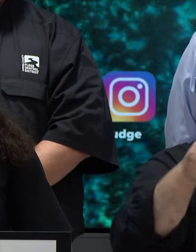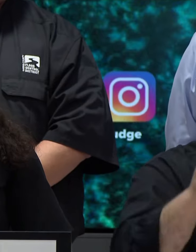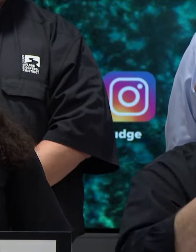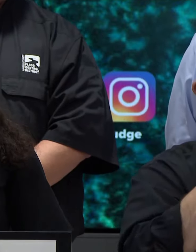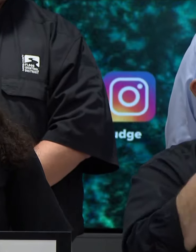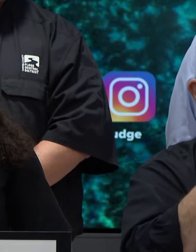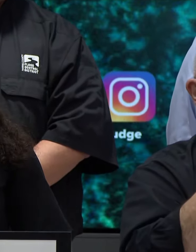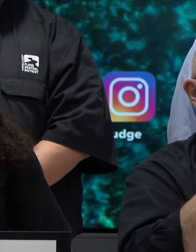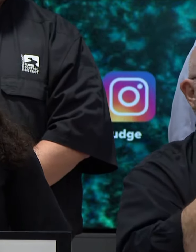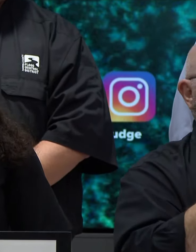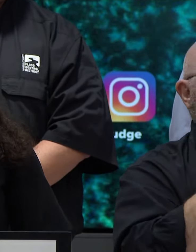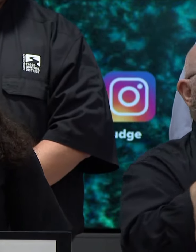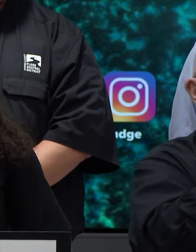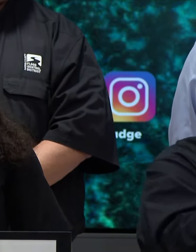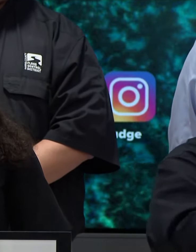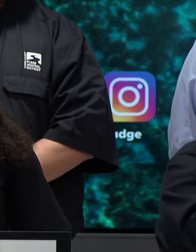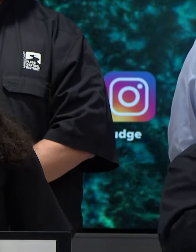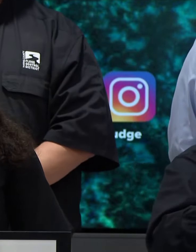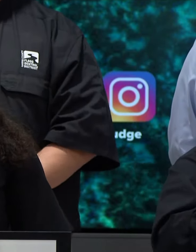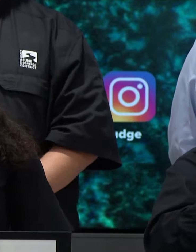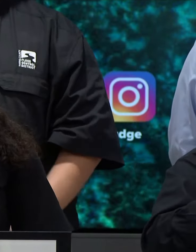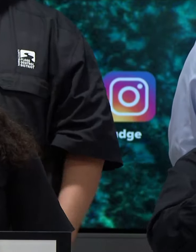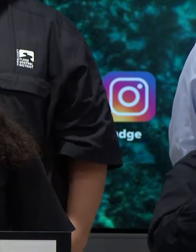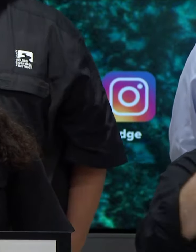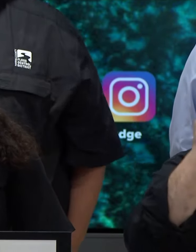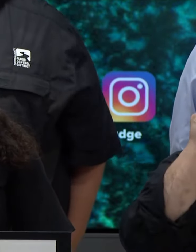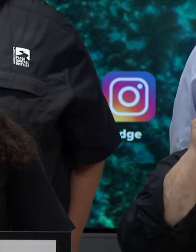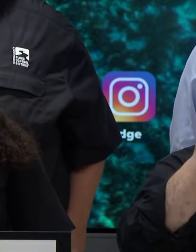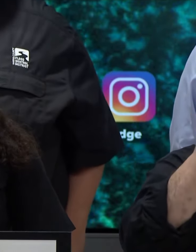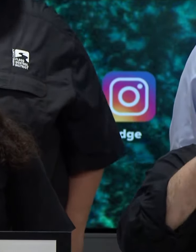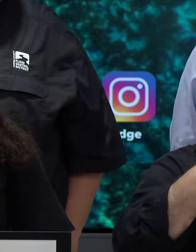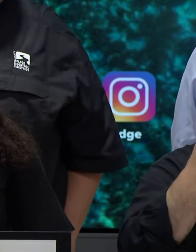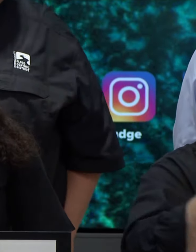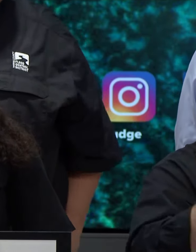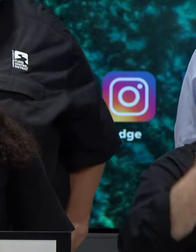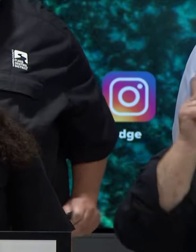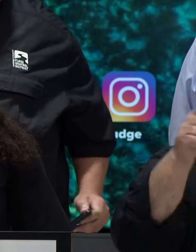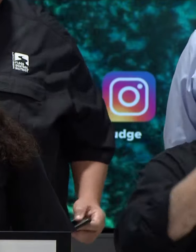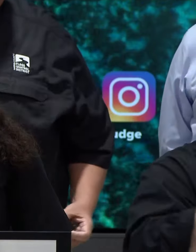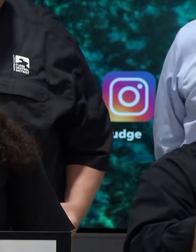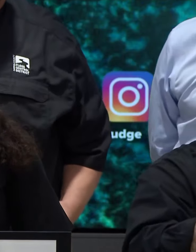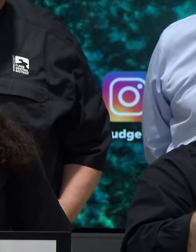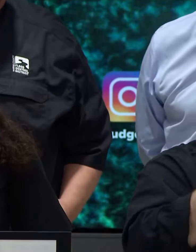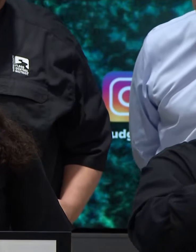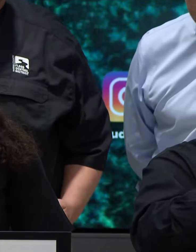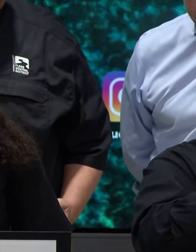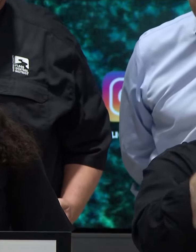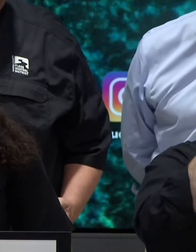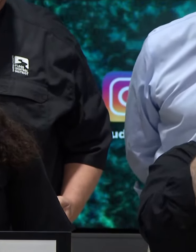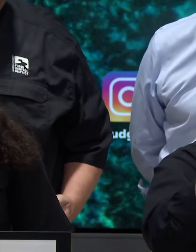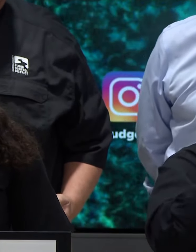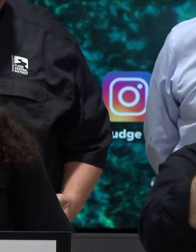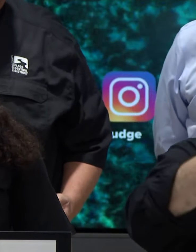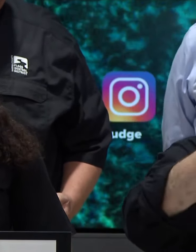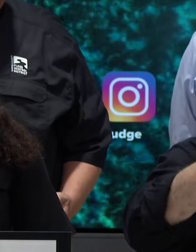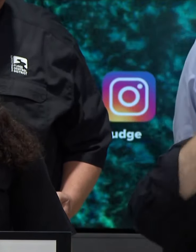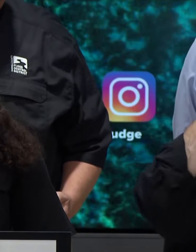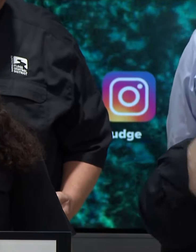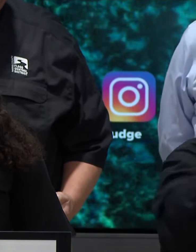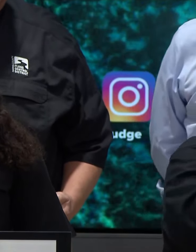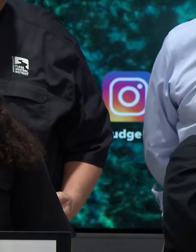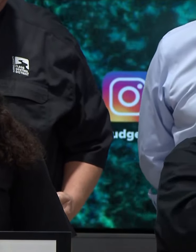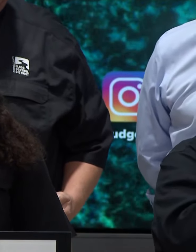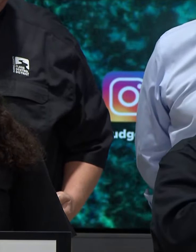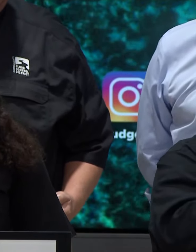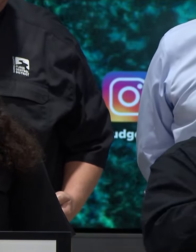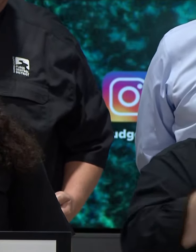quickly restore their power several hours later, but it was a window that was feasible for the hospital, that it was